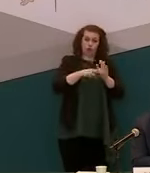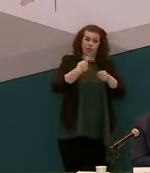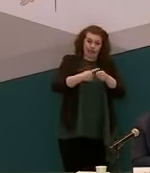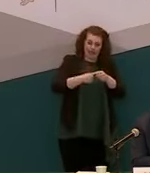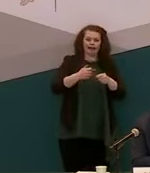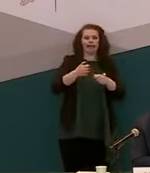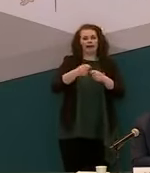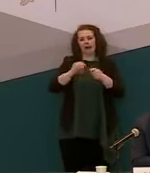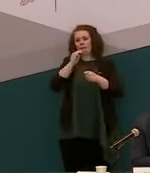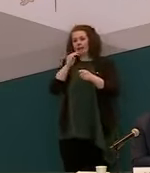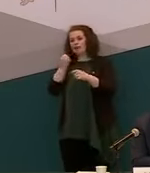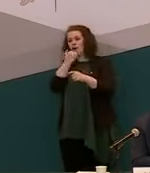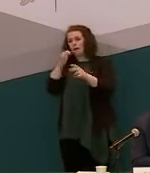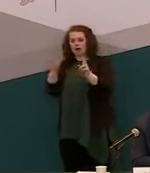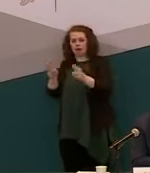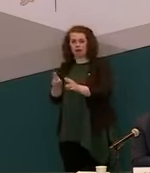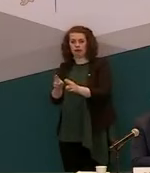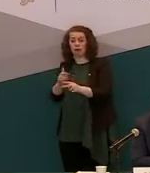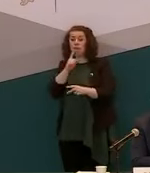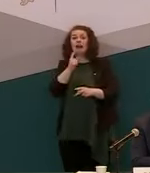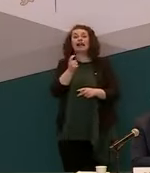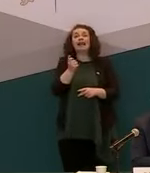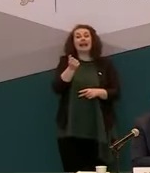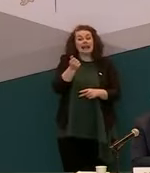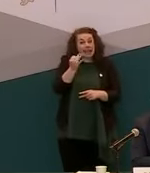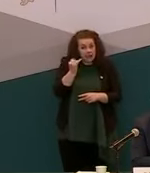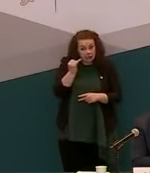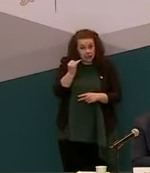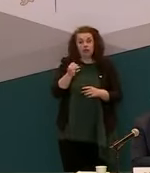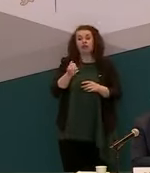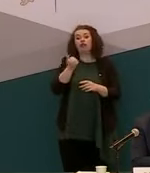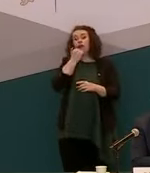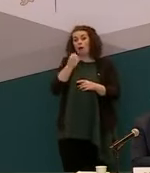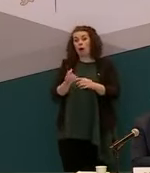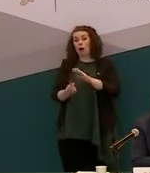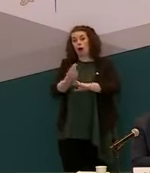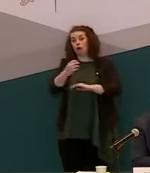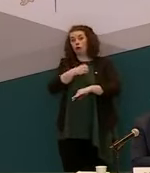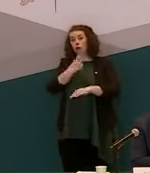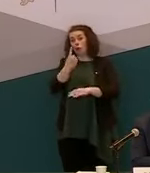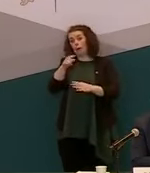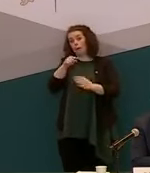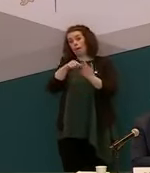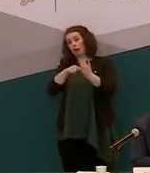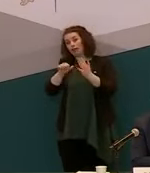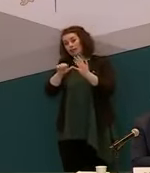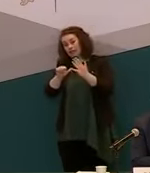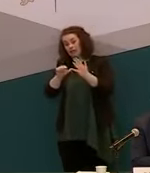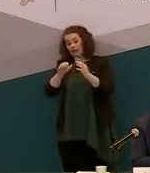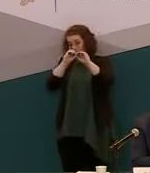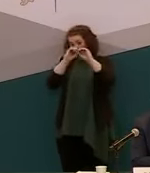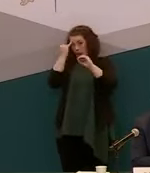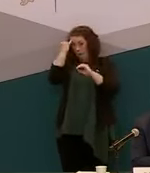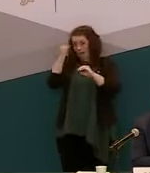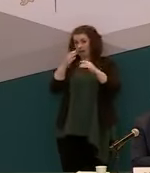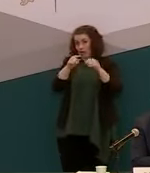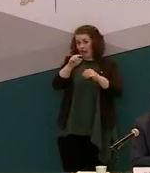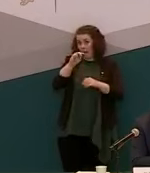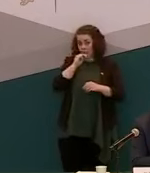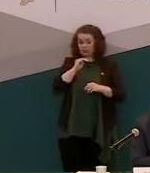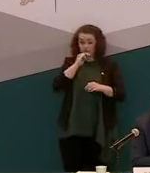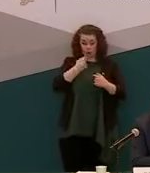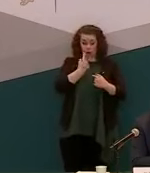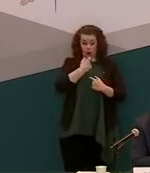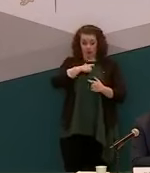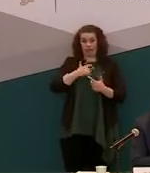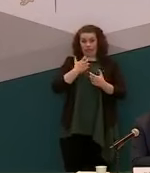If the reproduction number goes up to 1.6, and imagine what that means. That means if one person gets infected, they infect